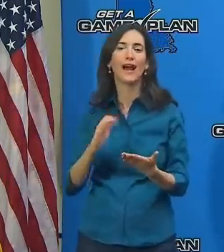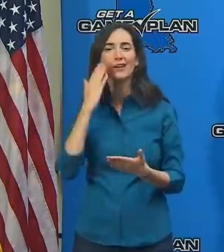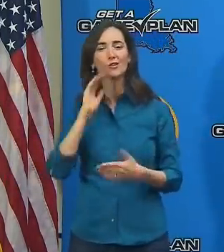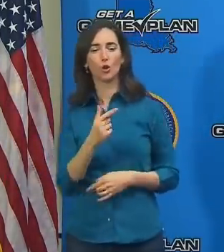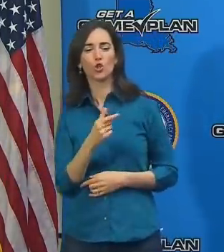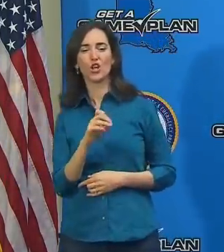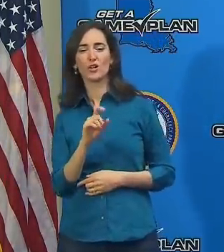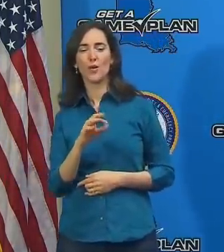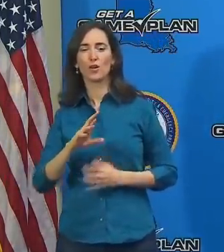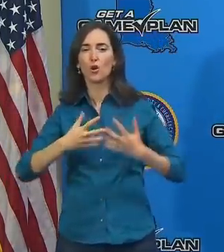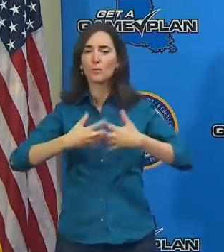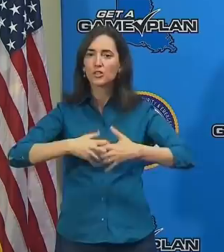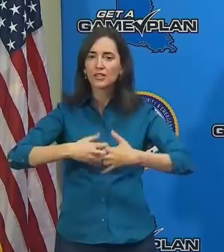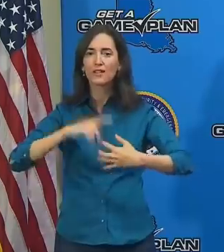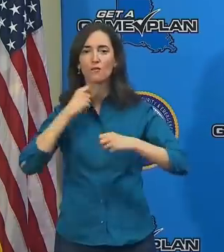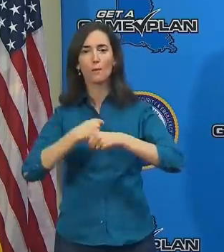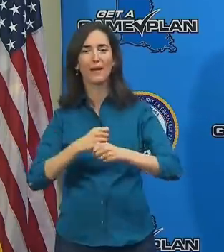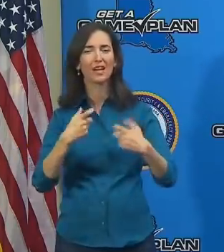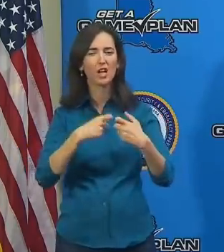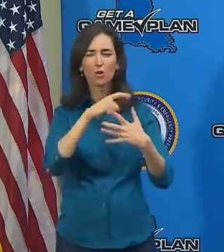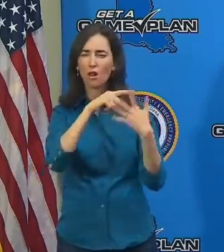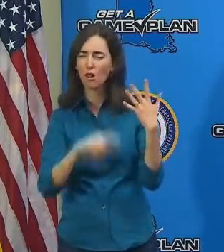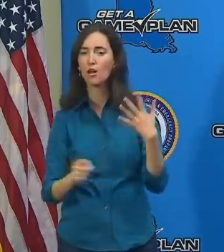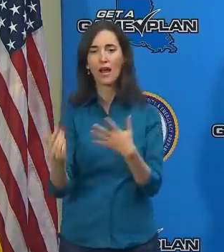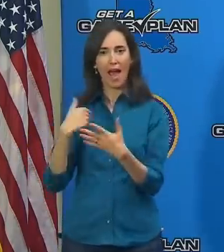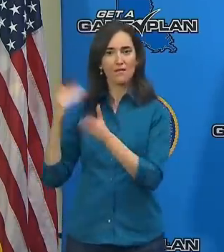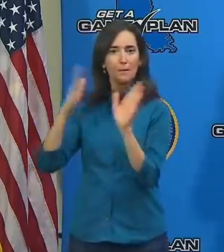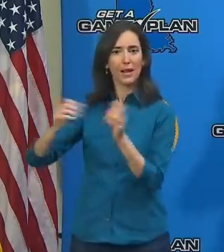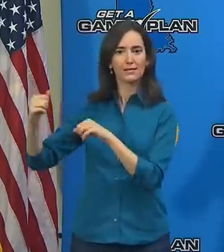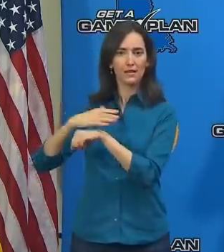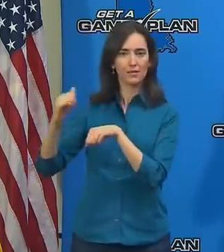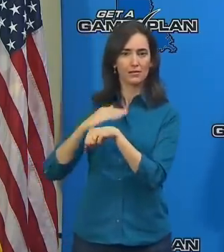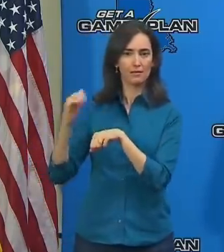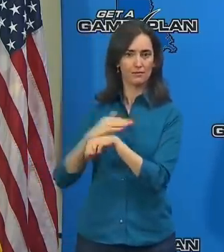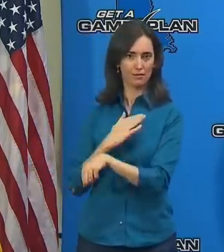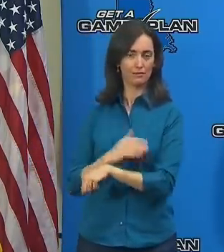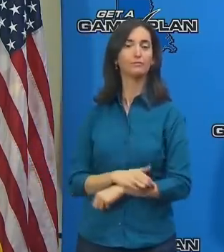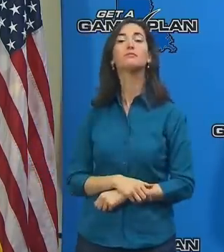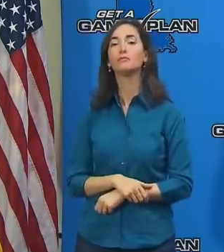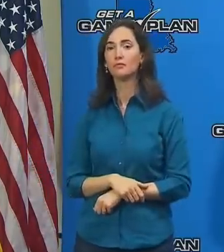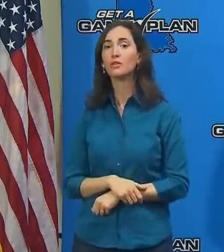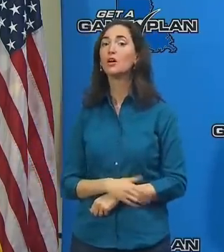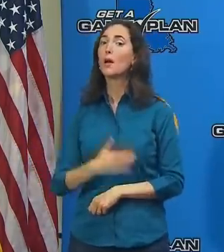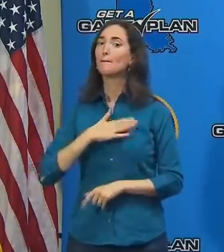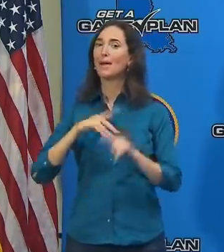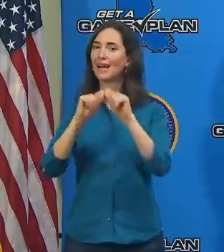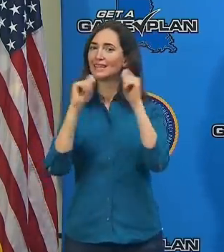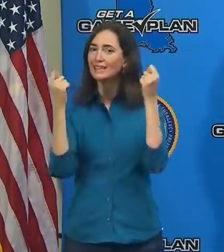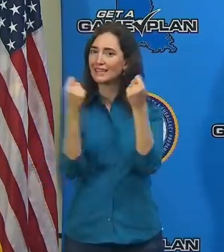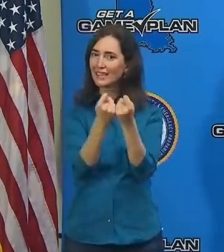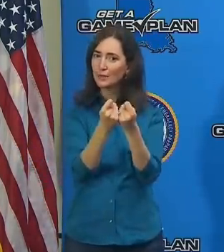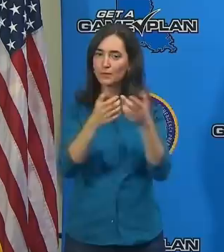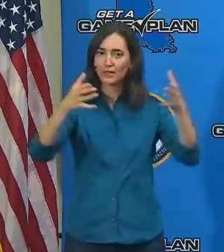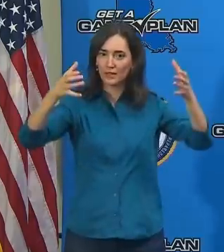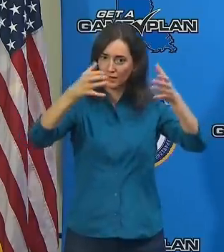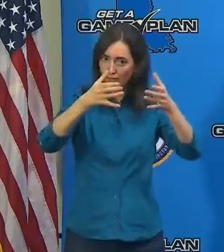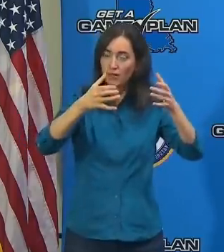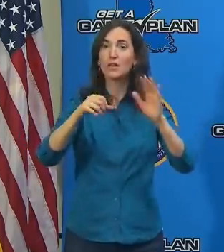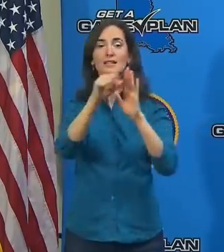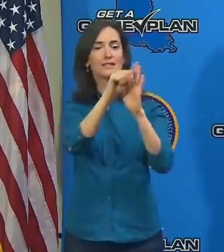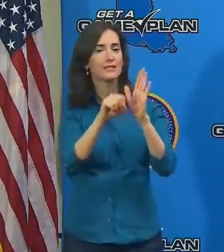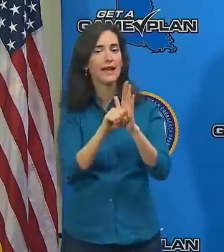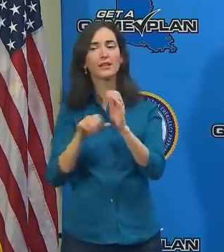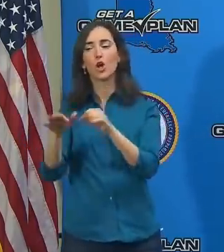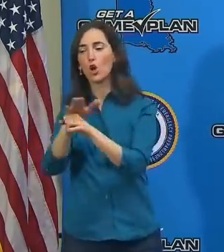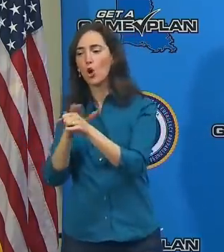so forth. And so I have a tremendous amount of confidence in our team, all the state and local officials, and our federal partners. But I want